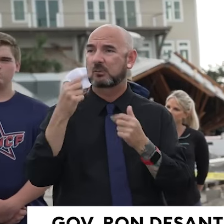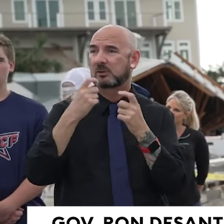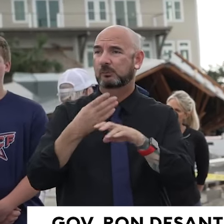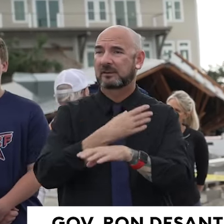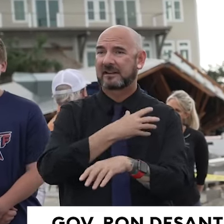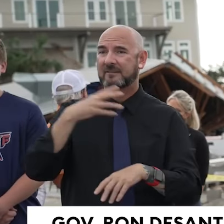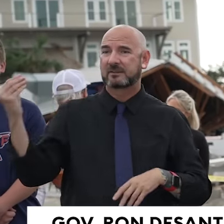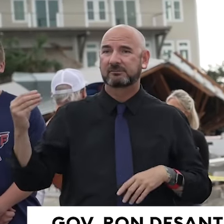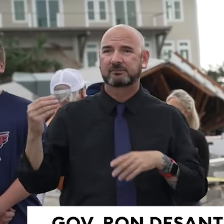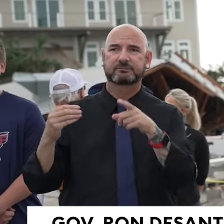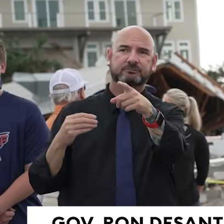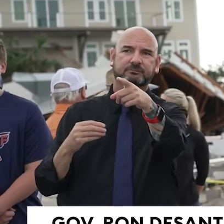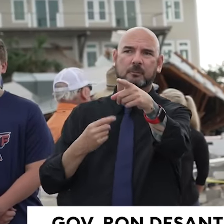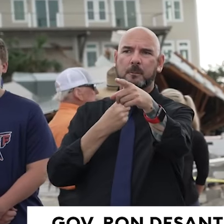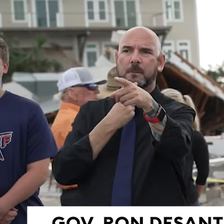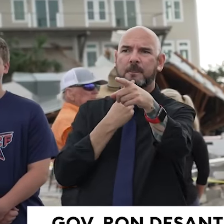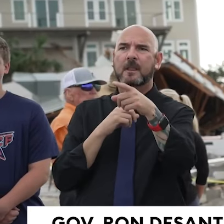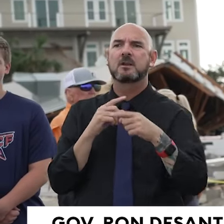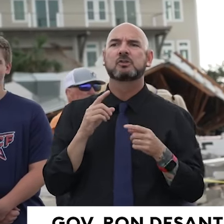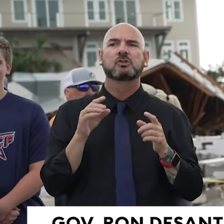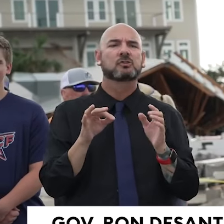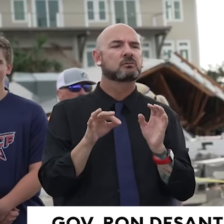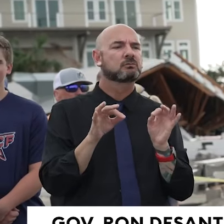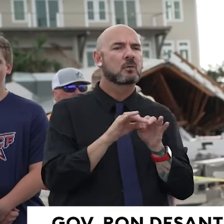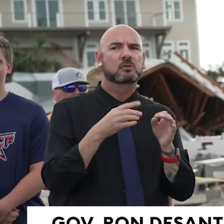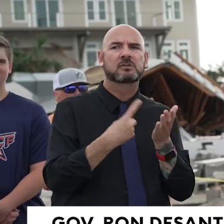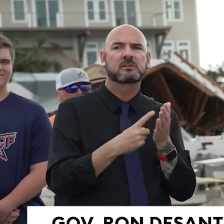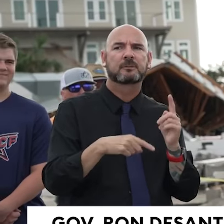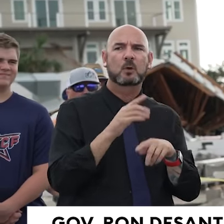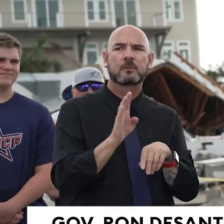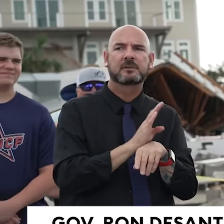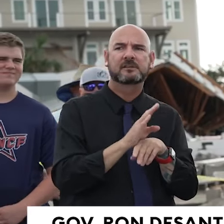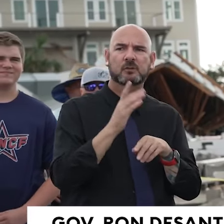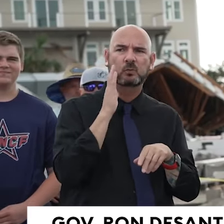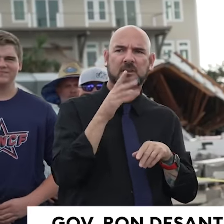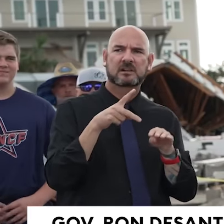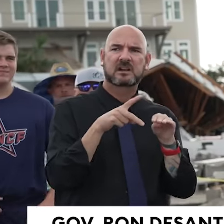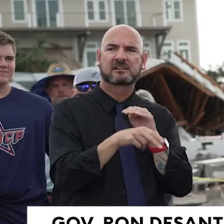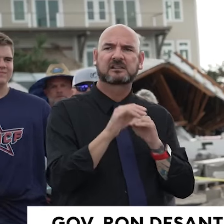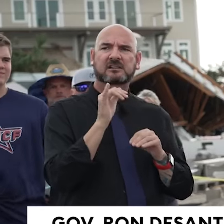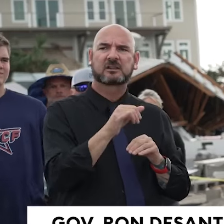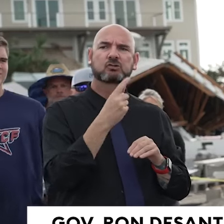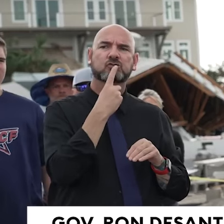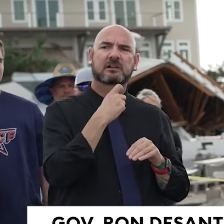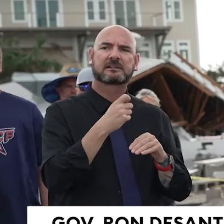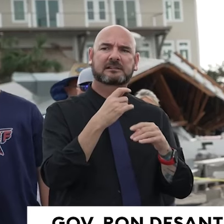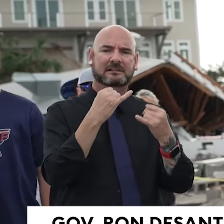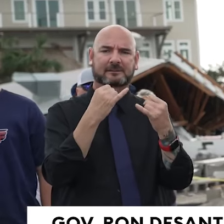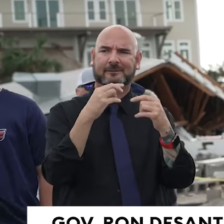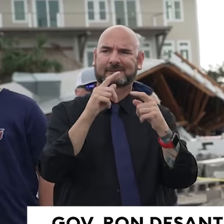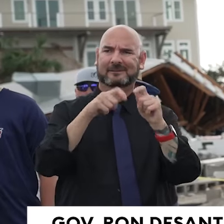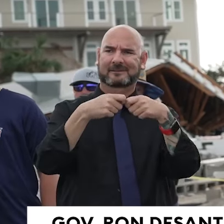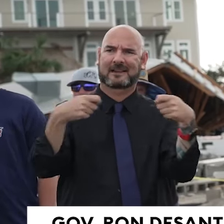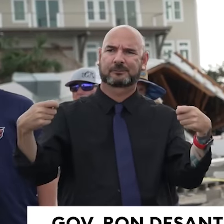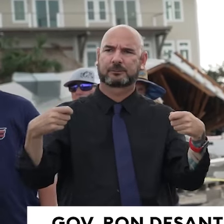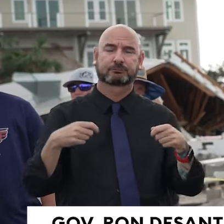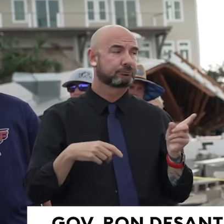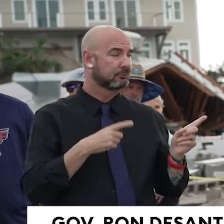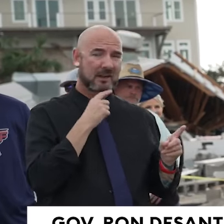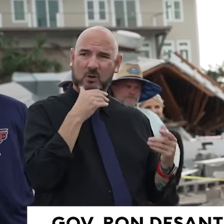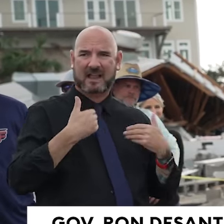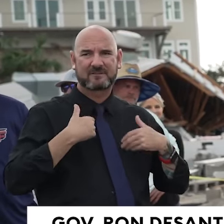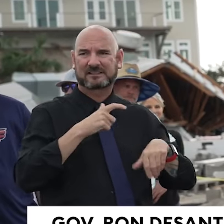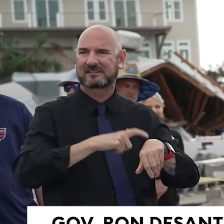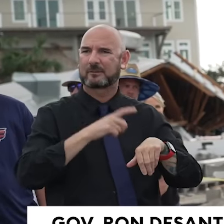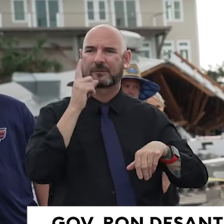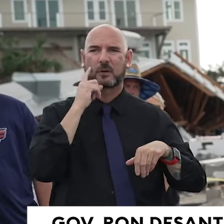sir. Of helping these businesses kind of cut through that bureaucracy. Oh yeah, we do not have time for bureaucracy. I don't want to